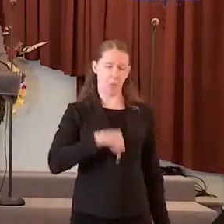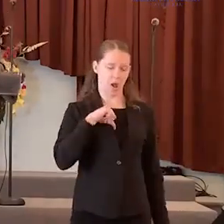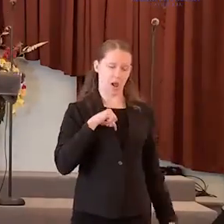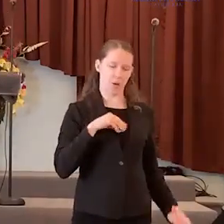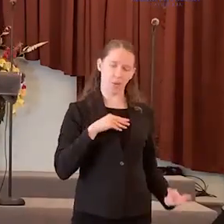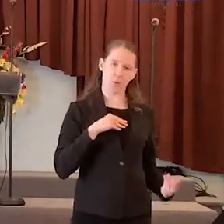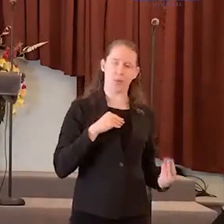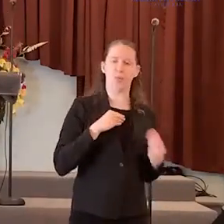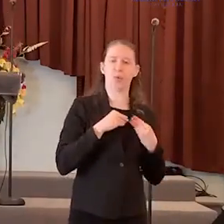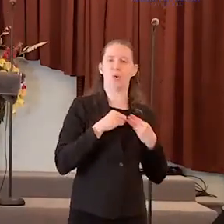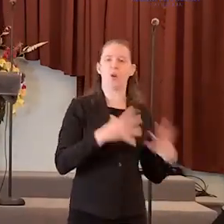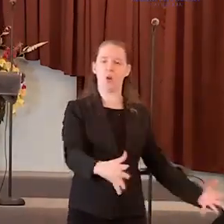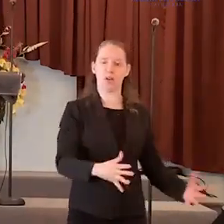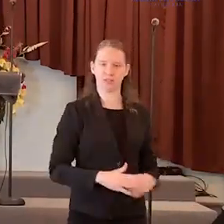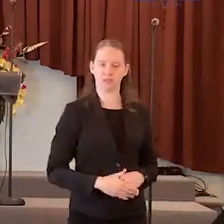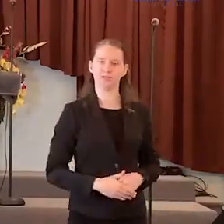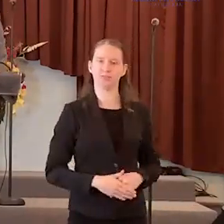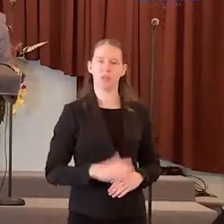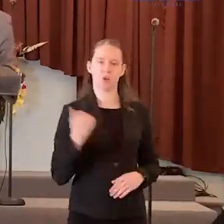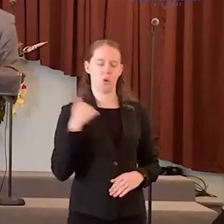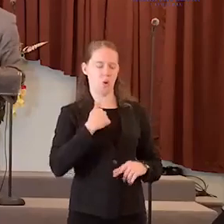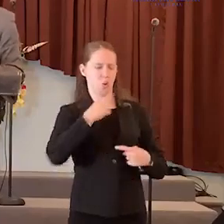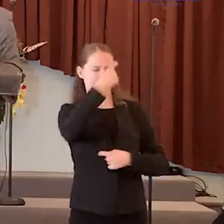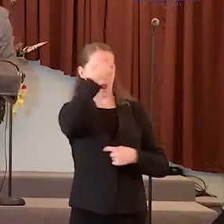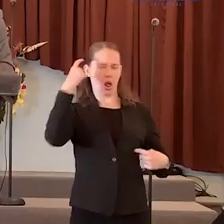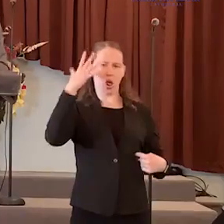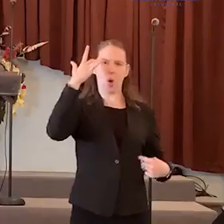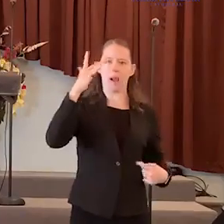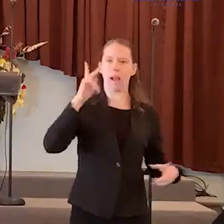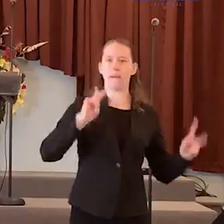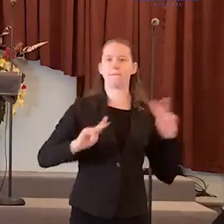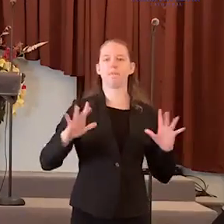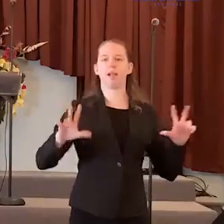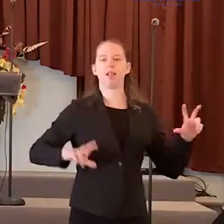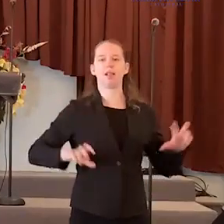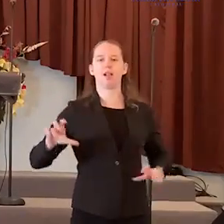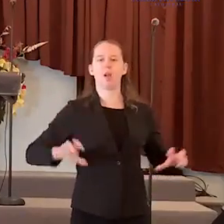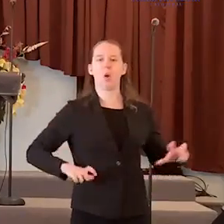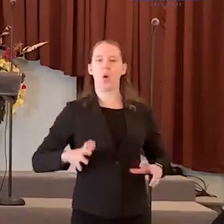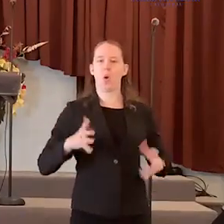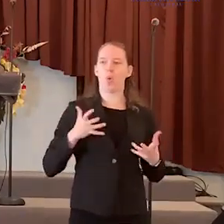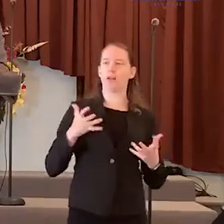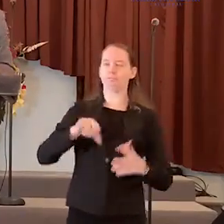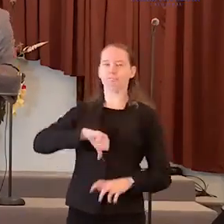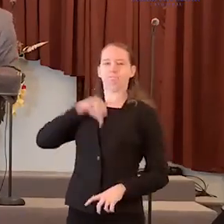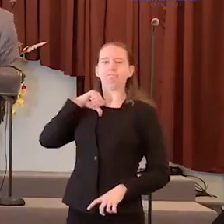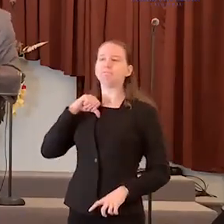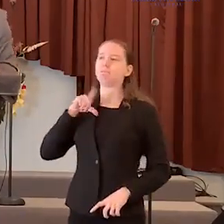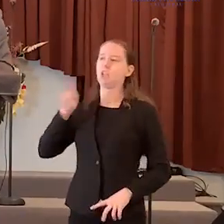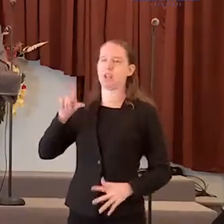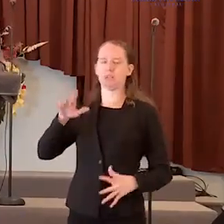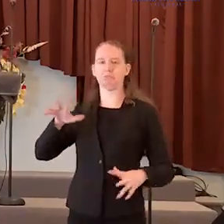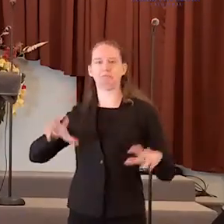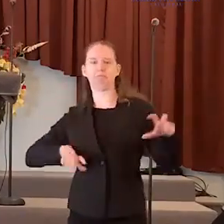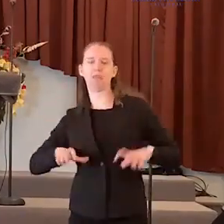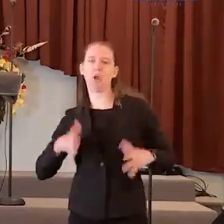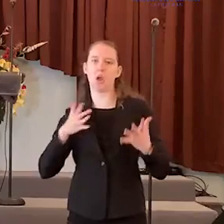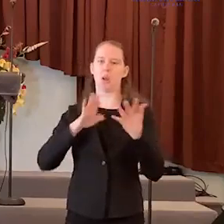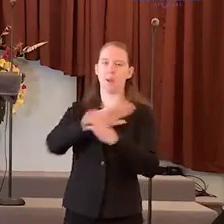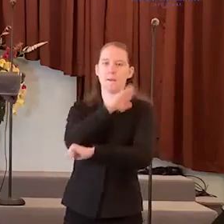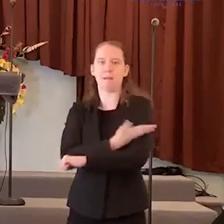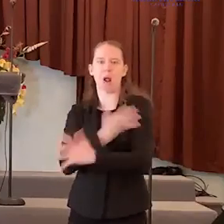dignity. Honesty and wounded by selfishness, wounded by greed, power and ambition.